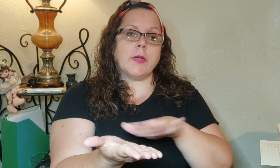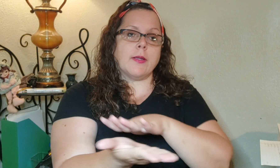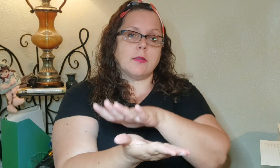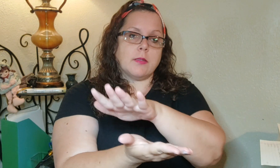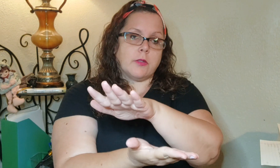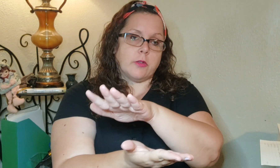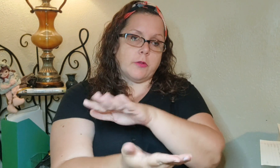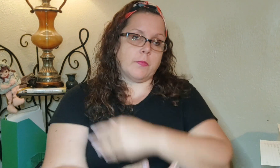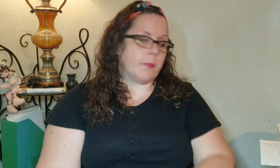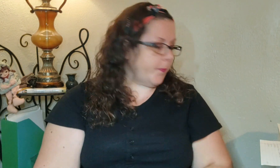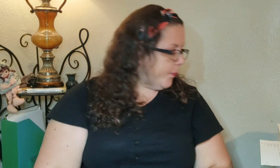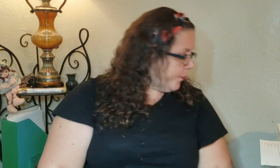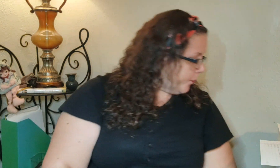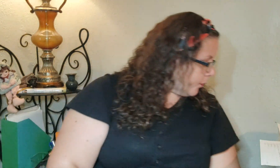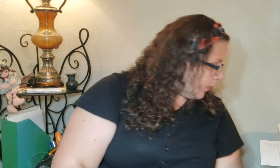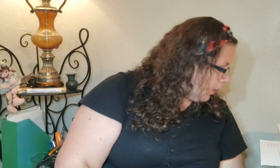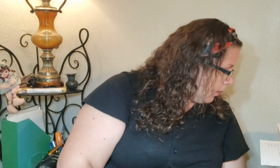an institute?